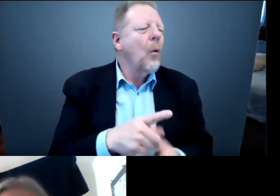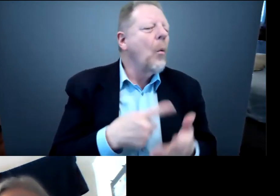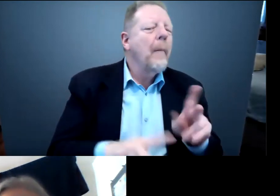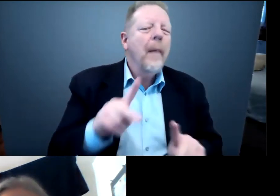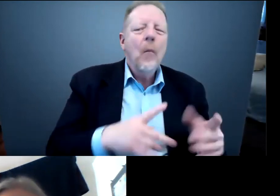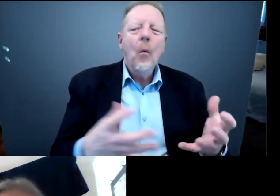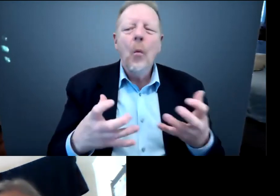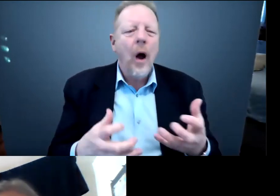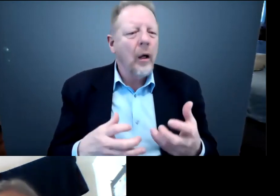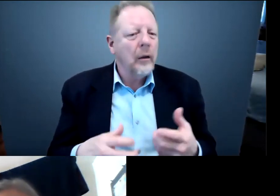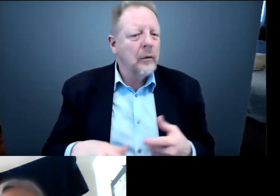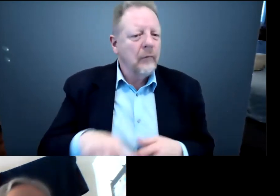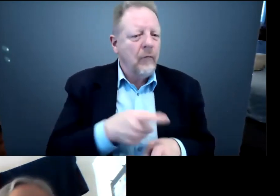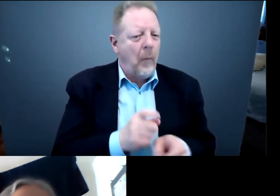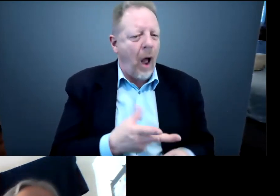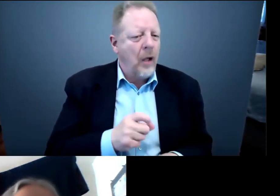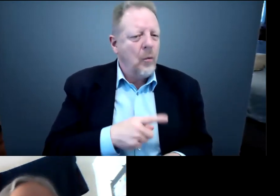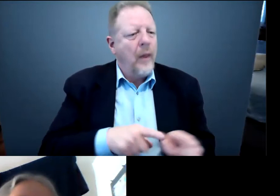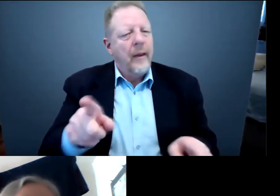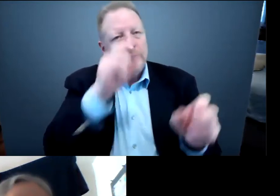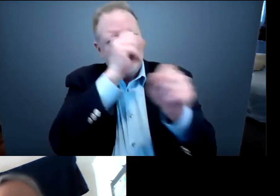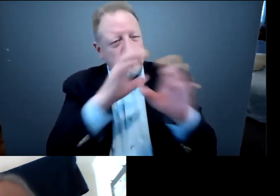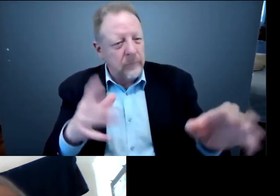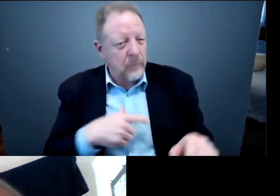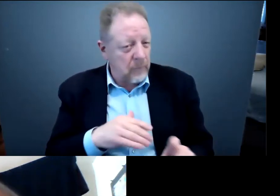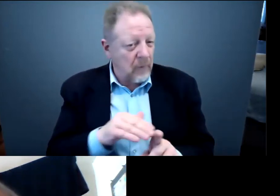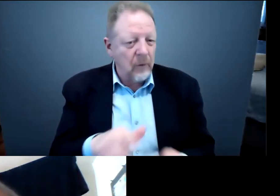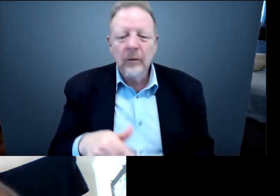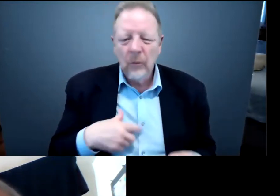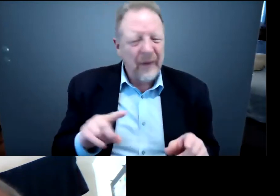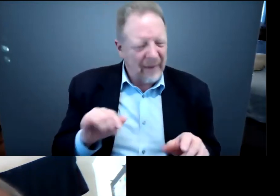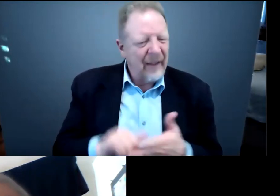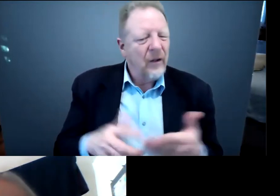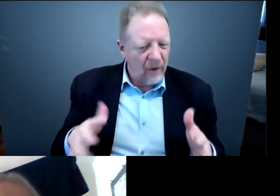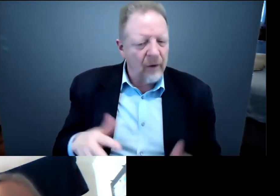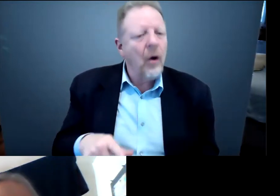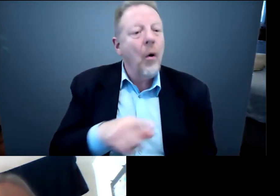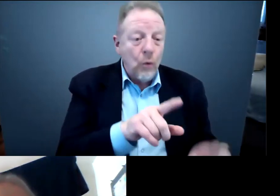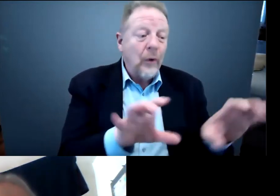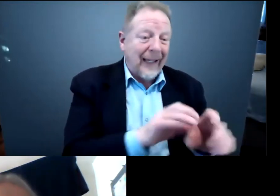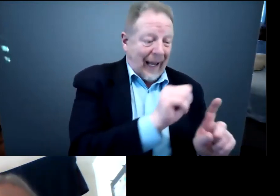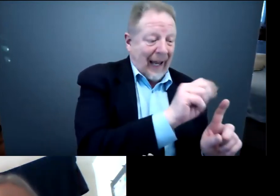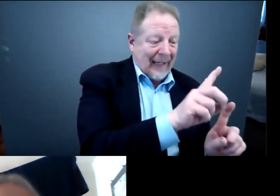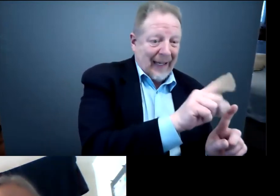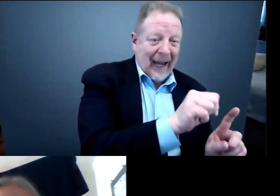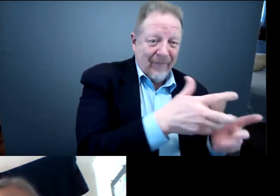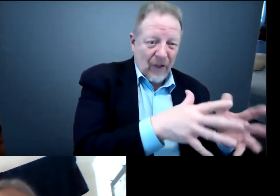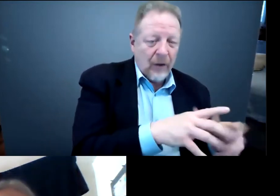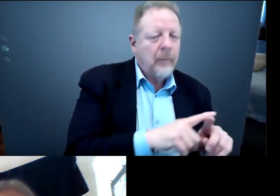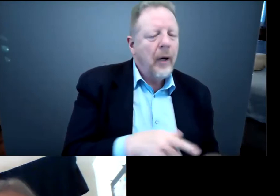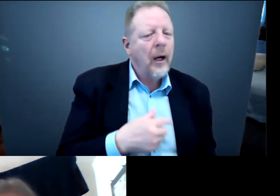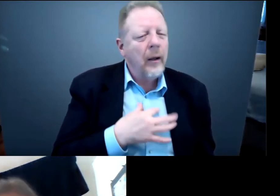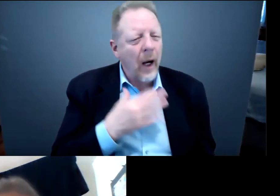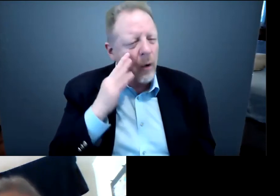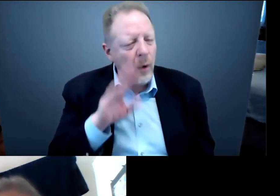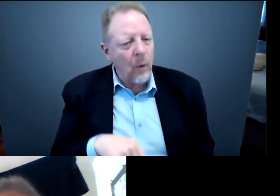us. I mean, we did the, we did the job fair, we did the ADA, and now, I